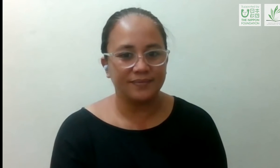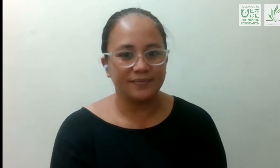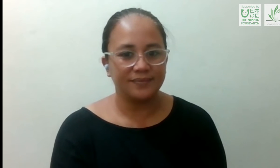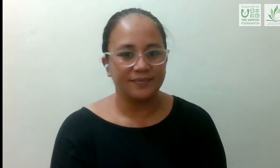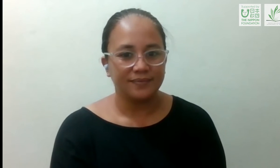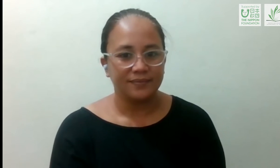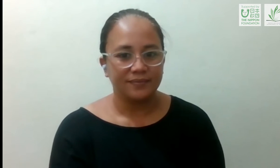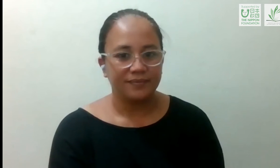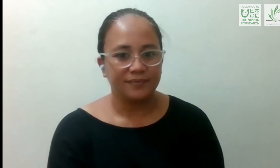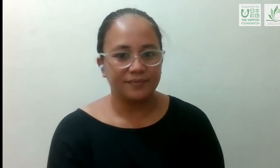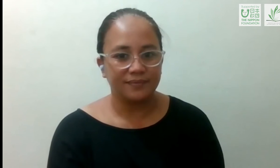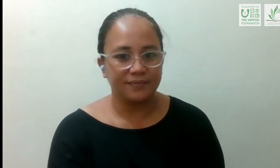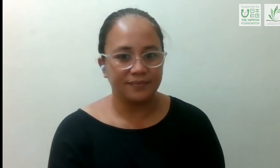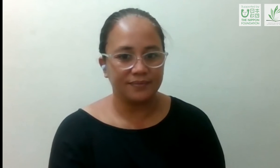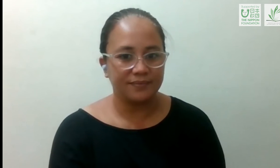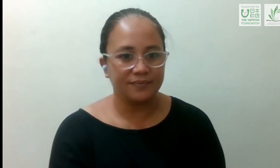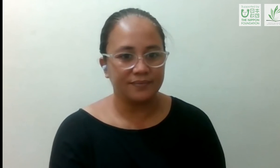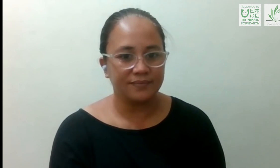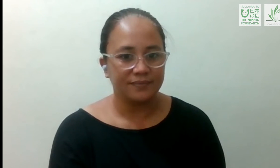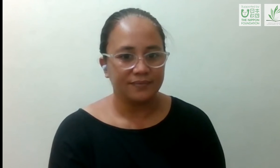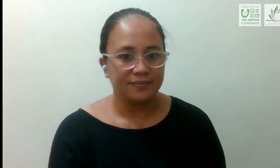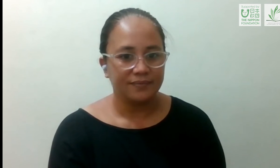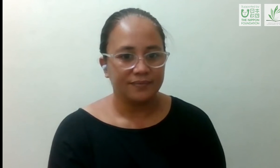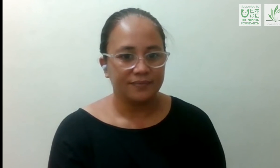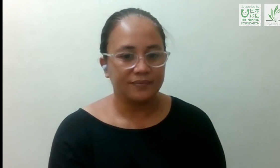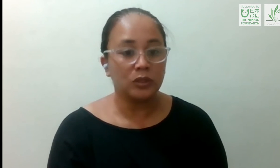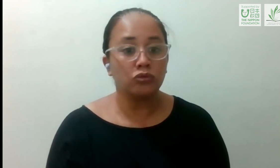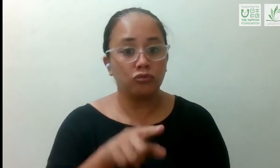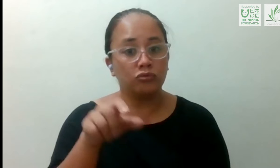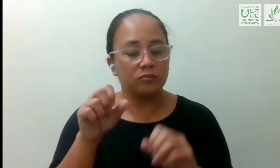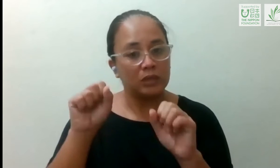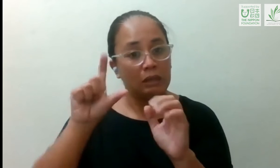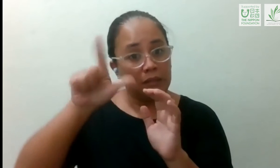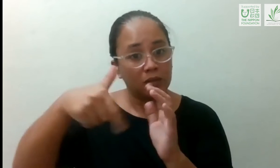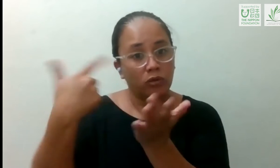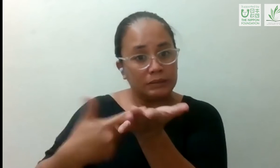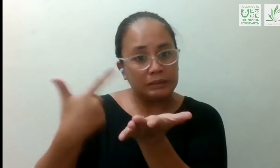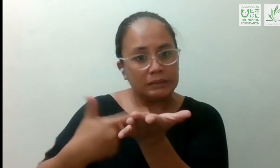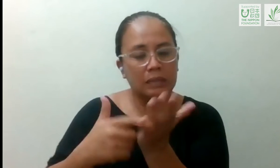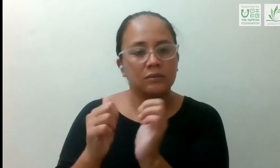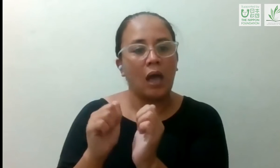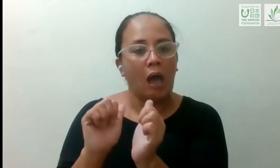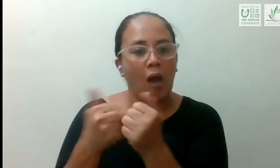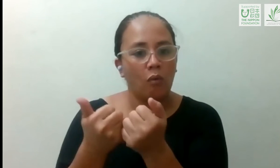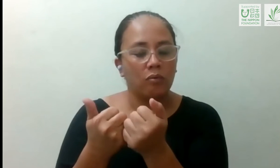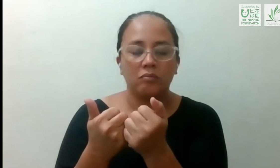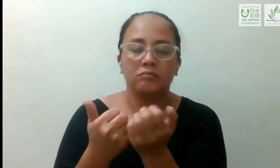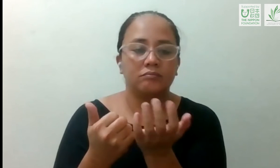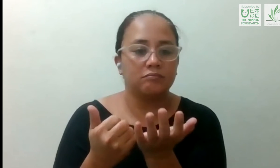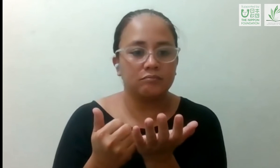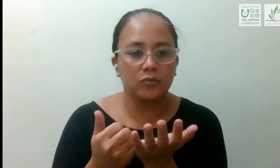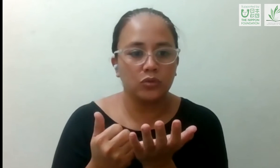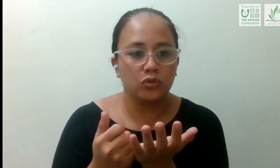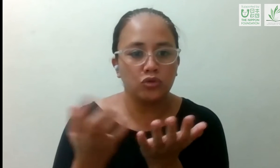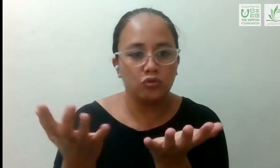Mm-hmm. Right. So you can have a discussion later about how you want to